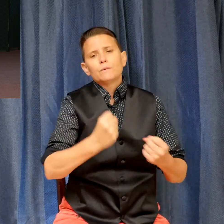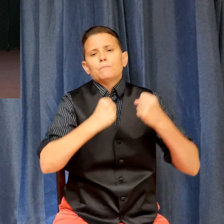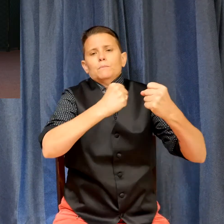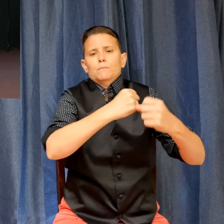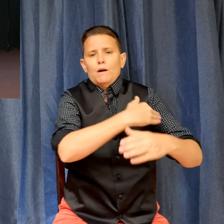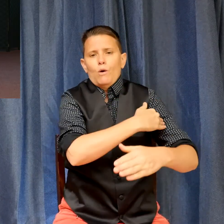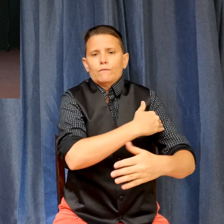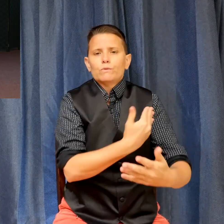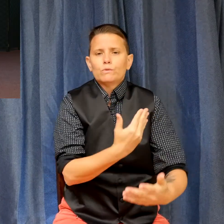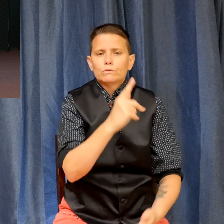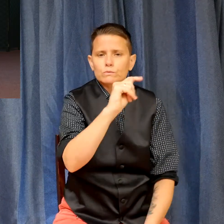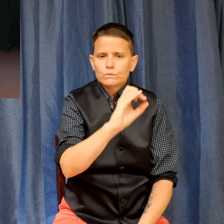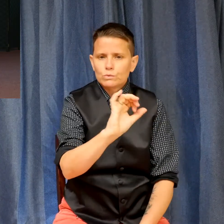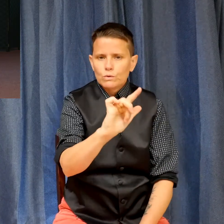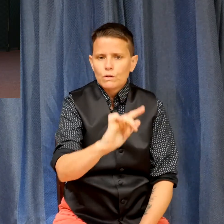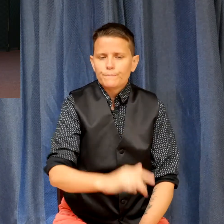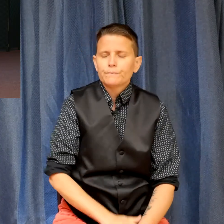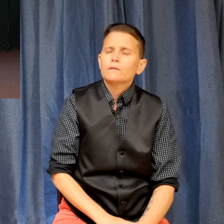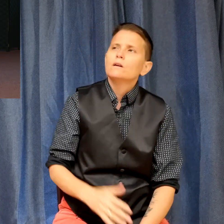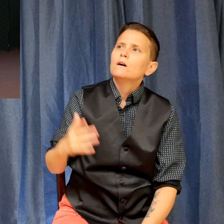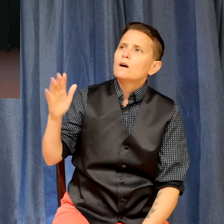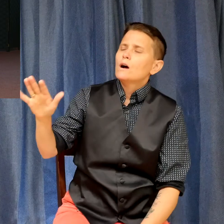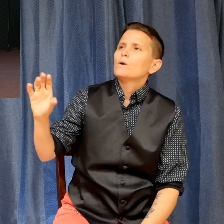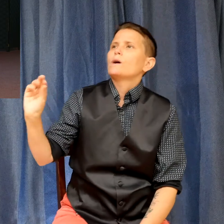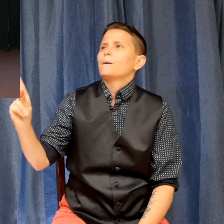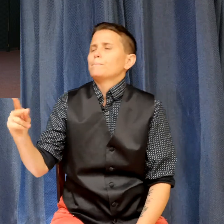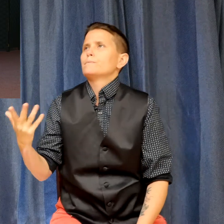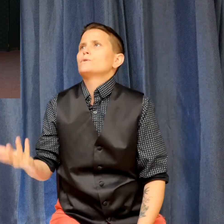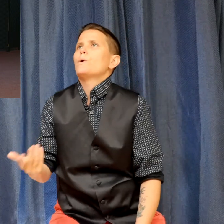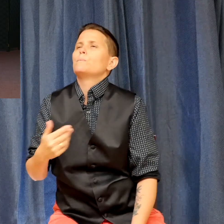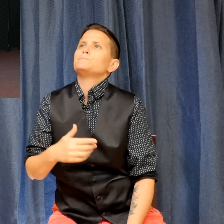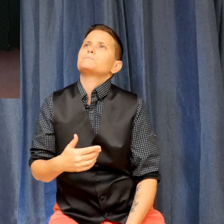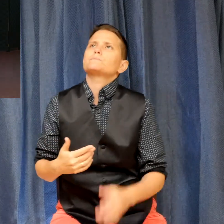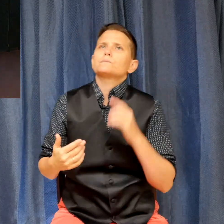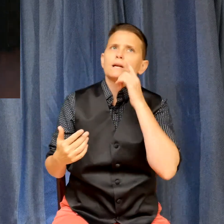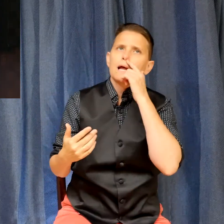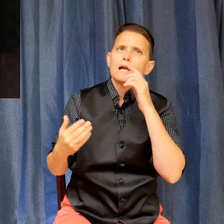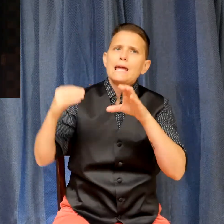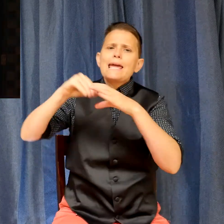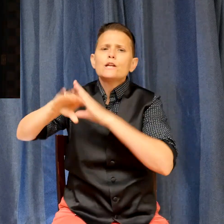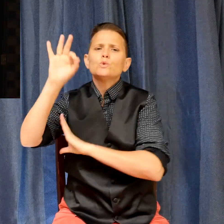around vulnerability, I believe. So. Yes, we are.